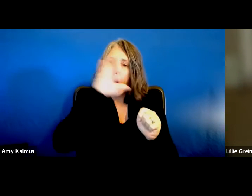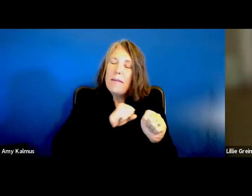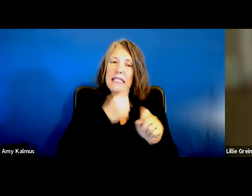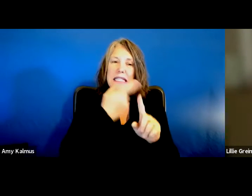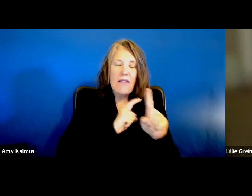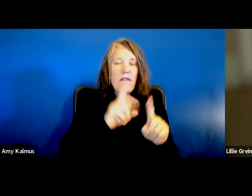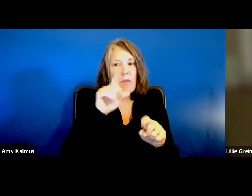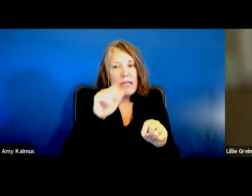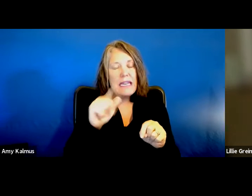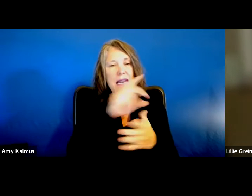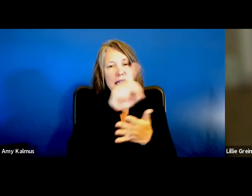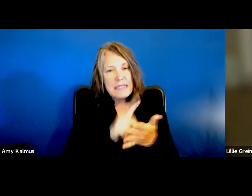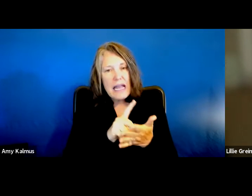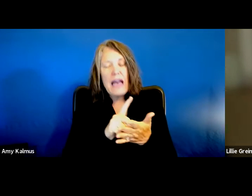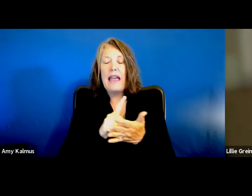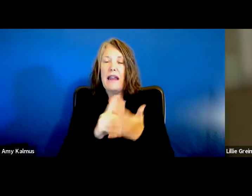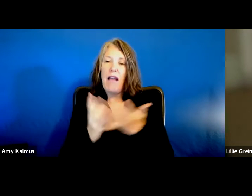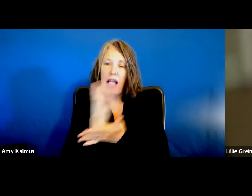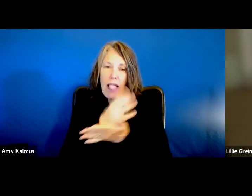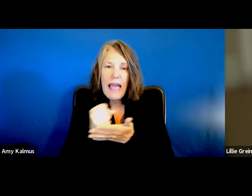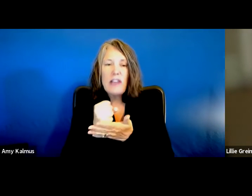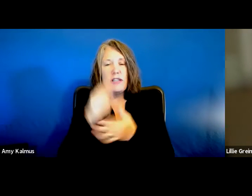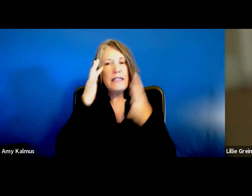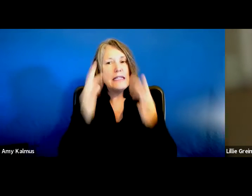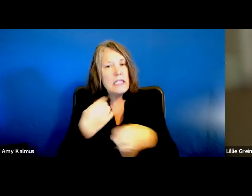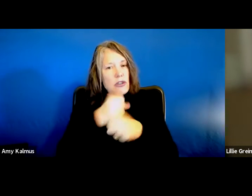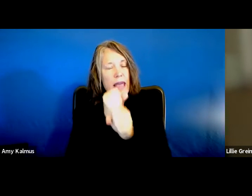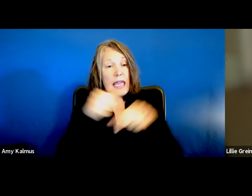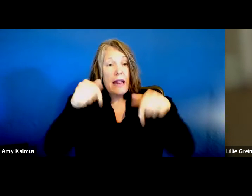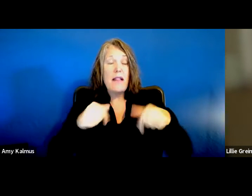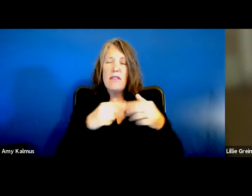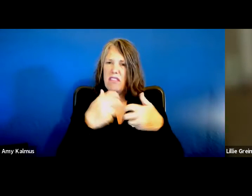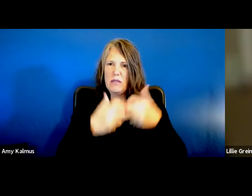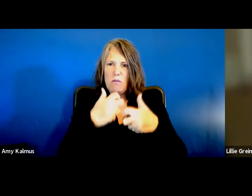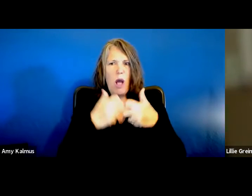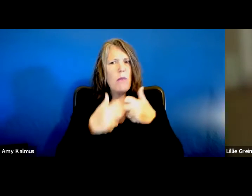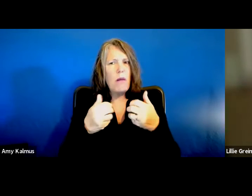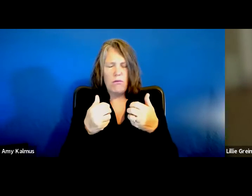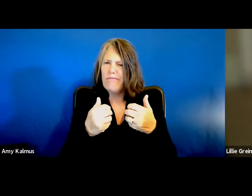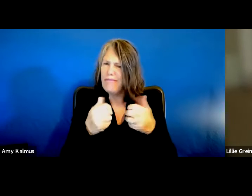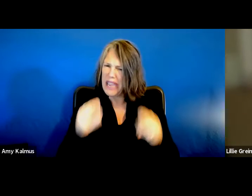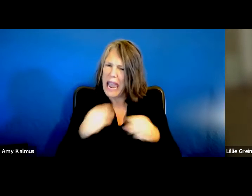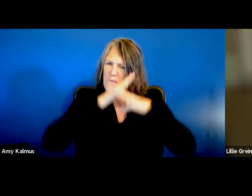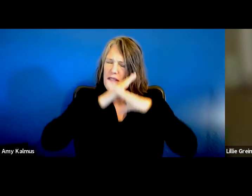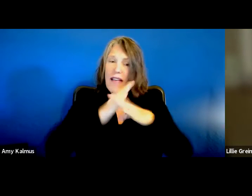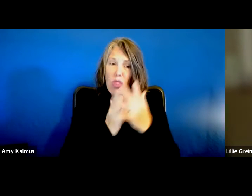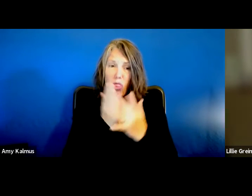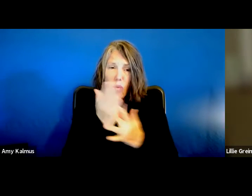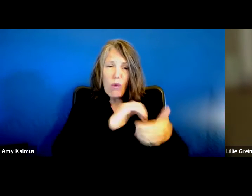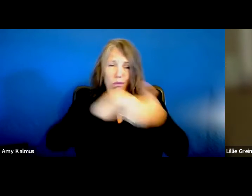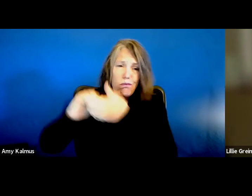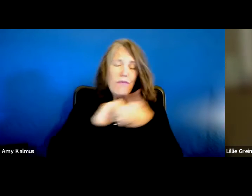collection, and decision-making. This problem is preventable through collective action. So we are